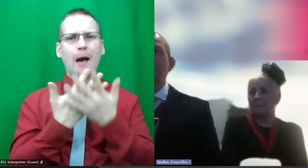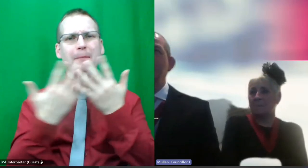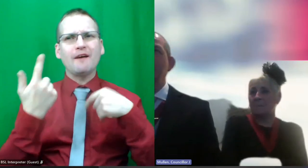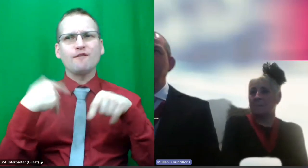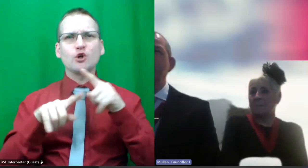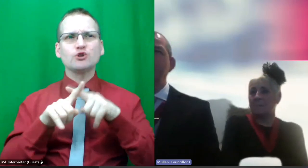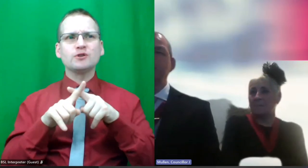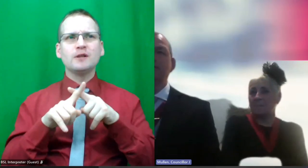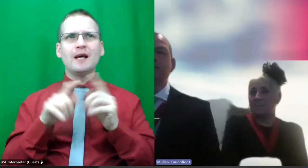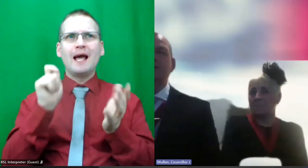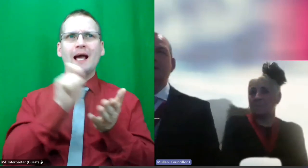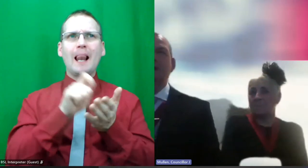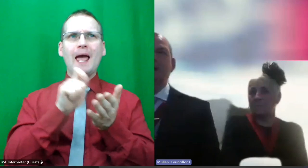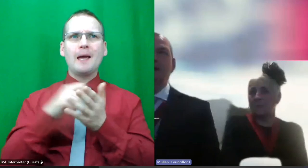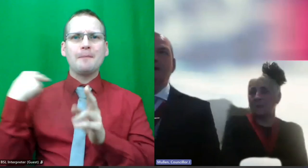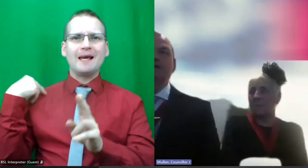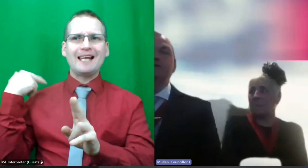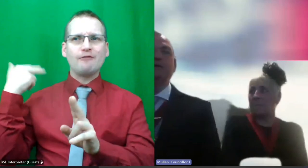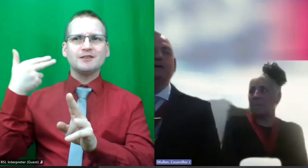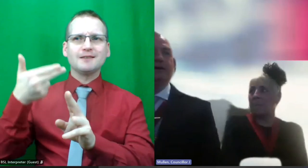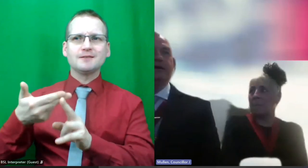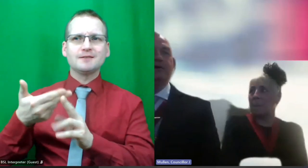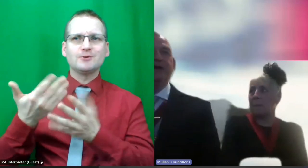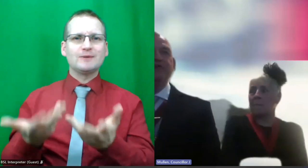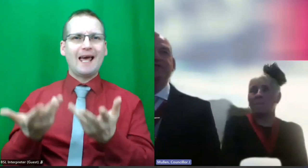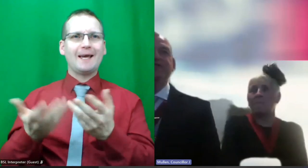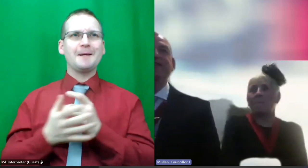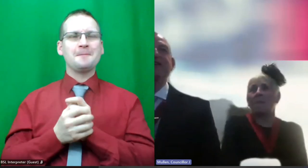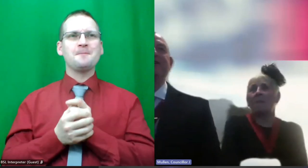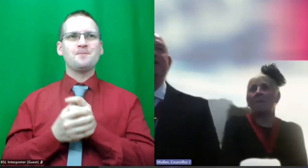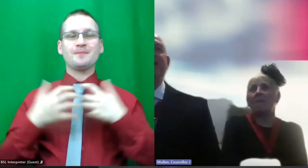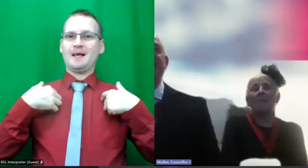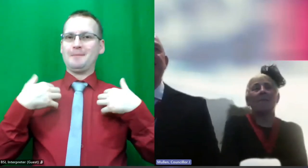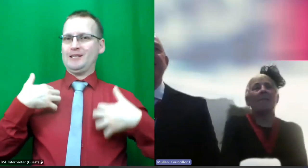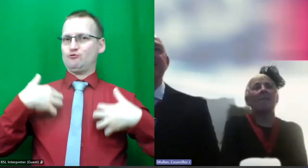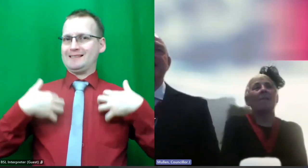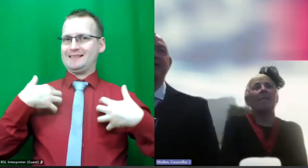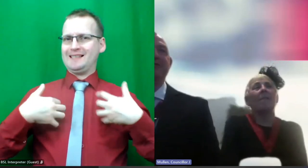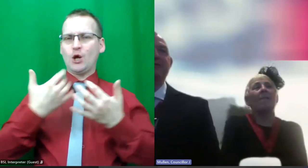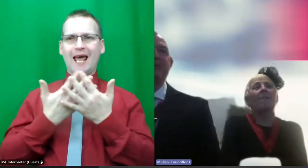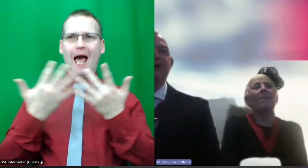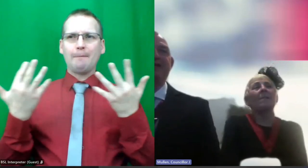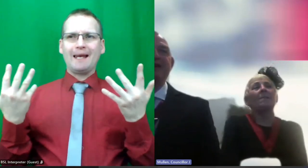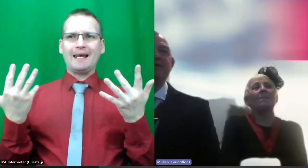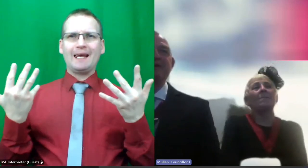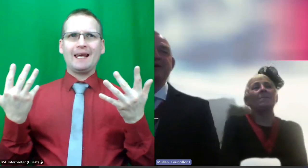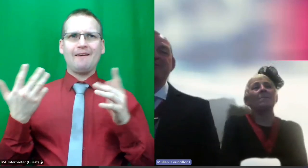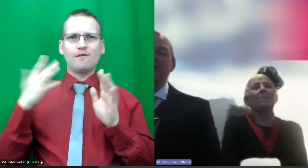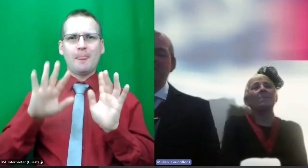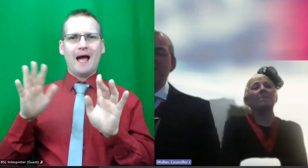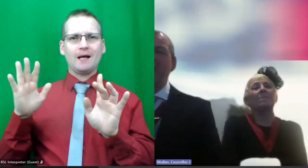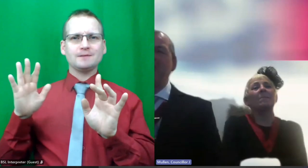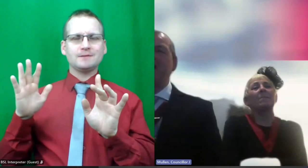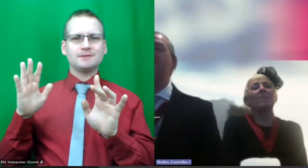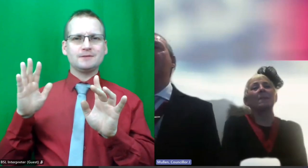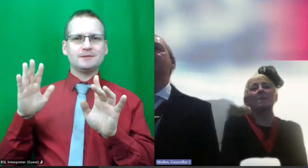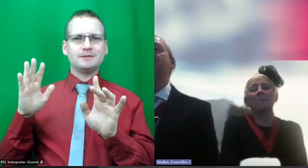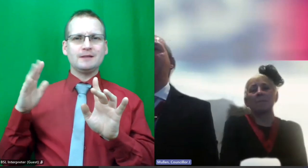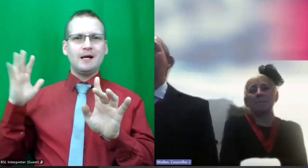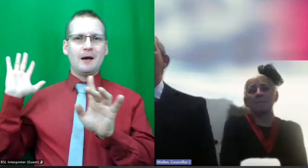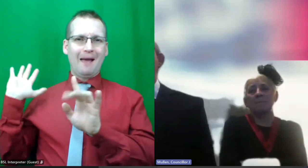actually claiming Irish heritage today. So, quite interested in on how many come from that background. But on